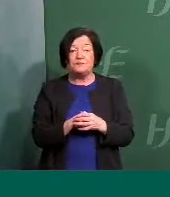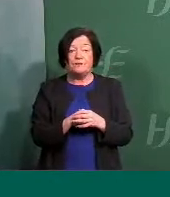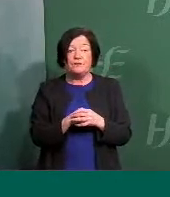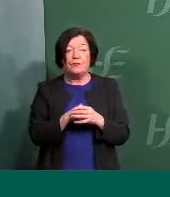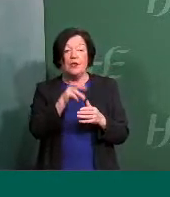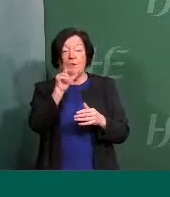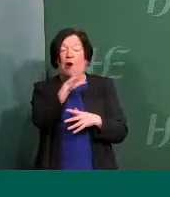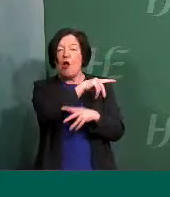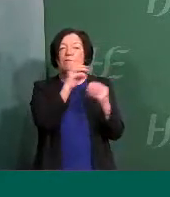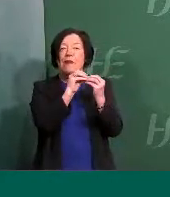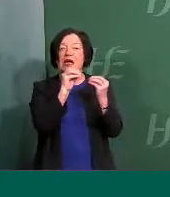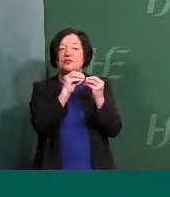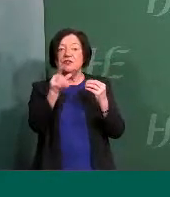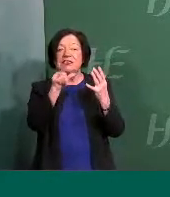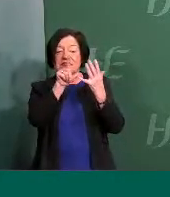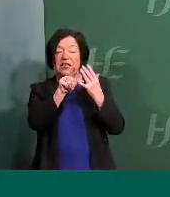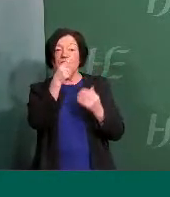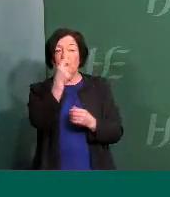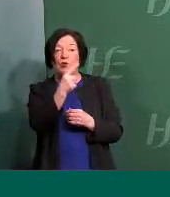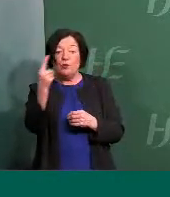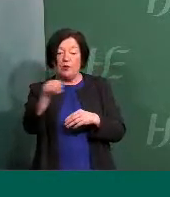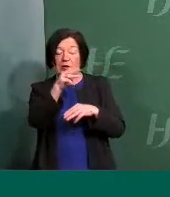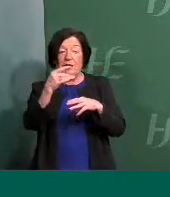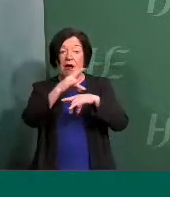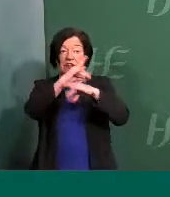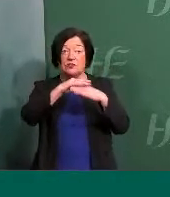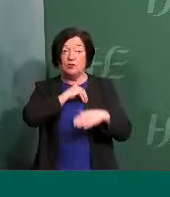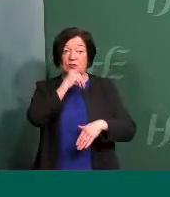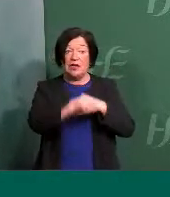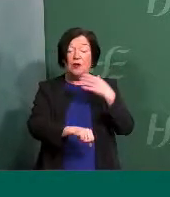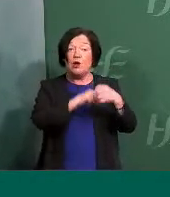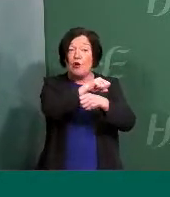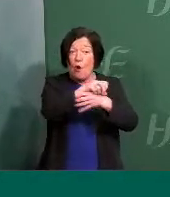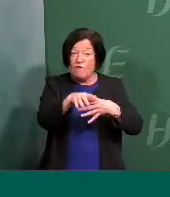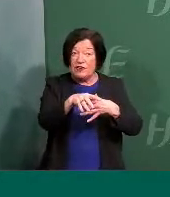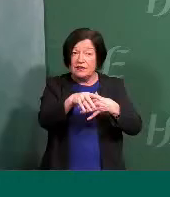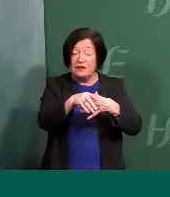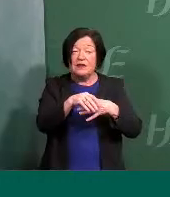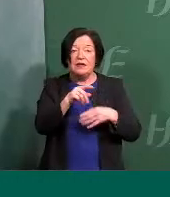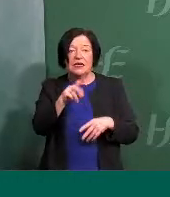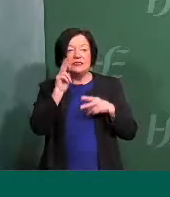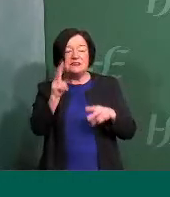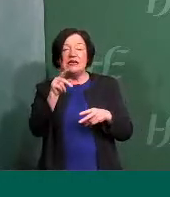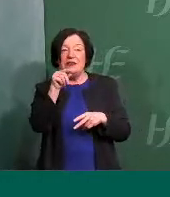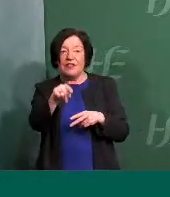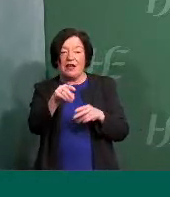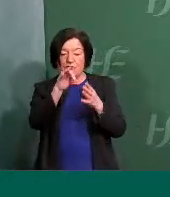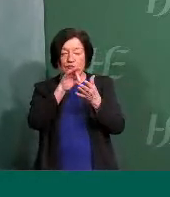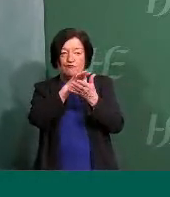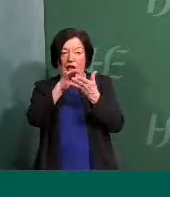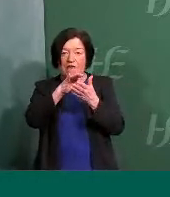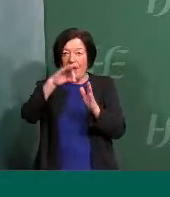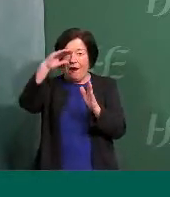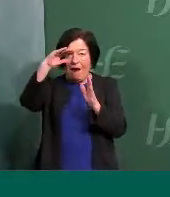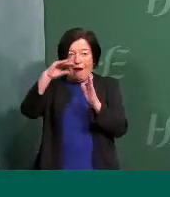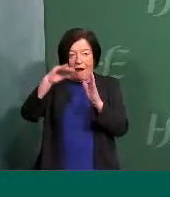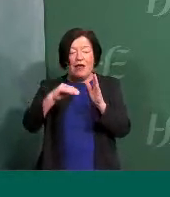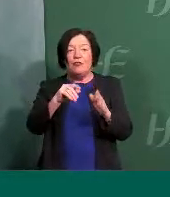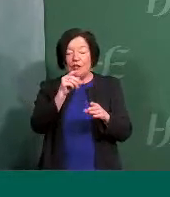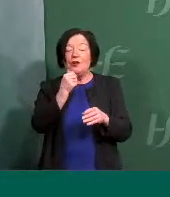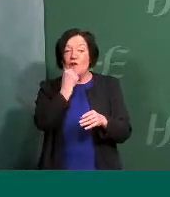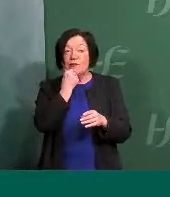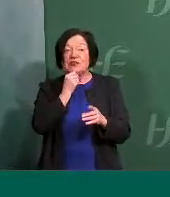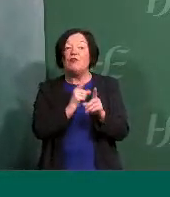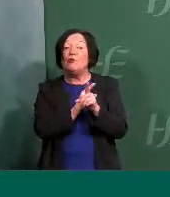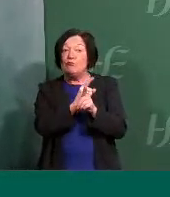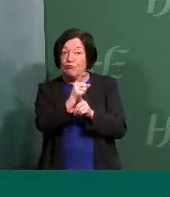Paul touched on this, I think, so 711 people in hospital today with COVID, and we can see that graph is coming down, so the numbers are improving, but